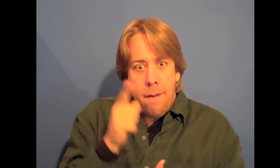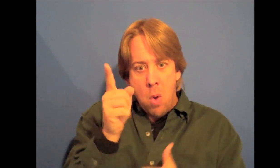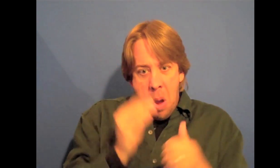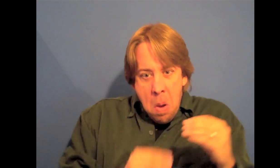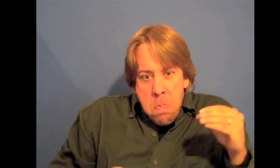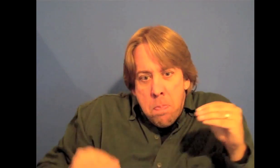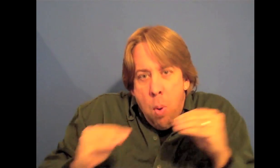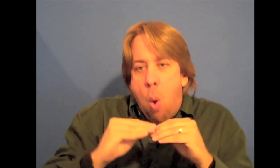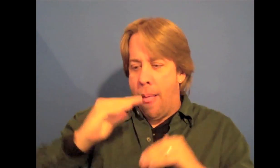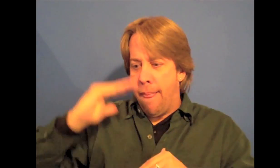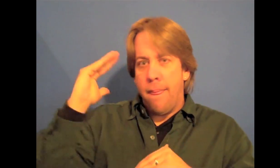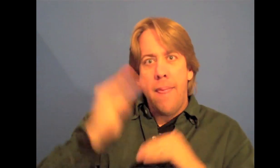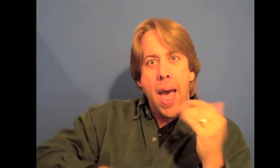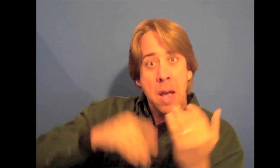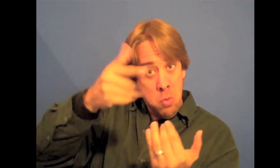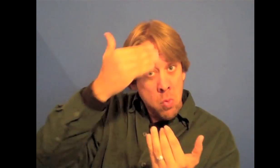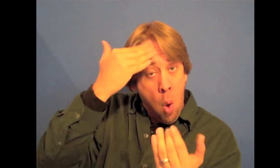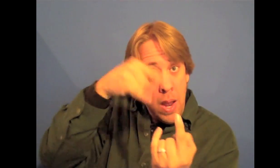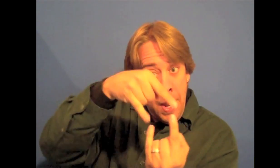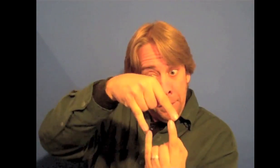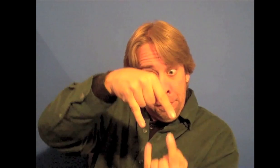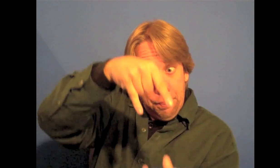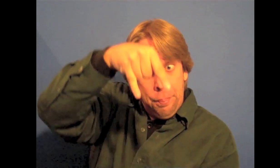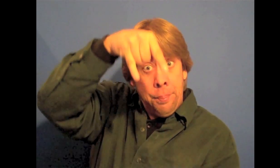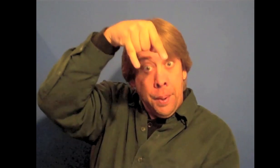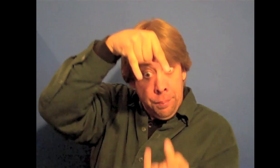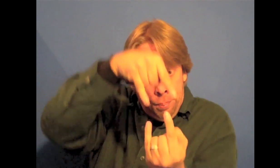The hippopotamus wallows in the mud,